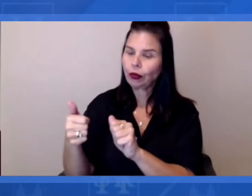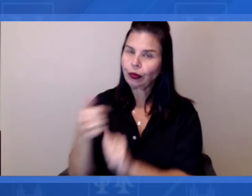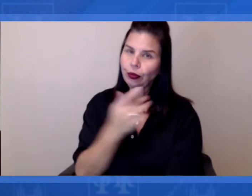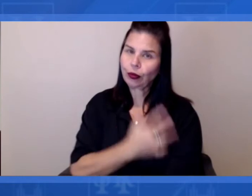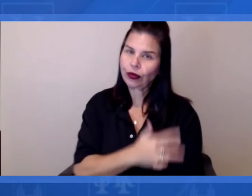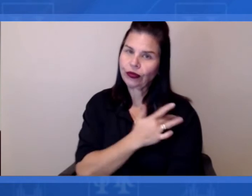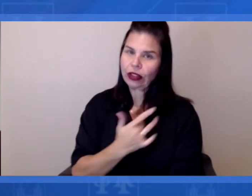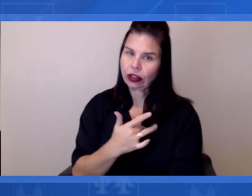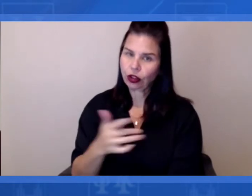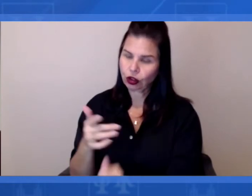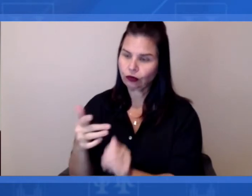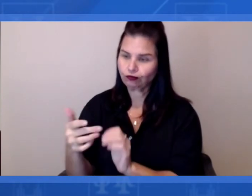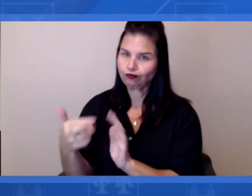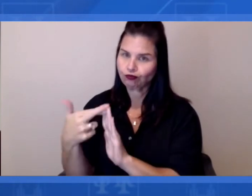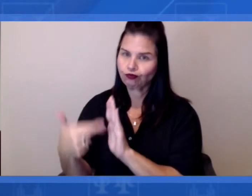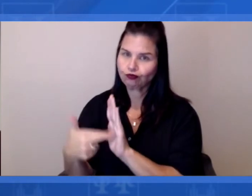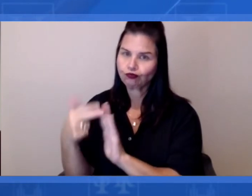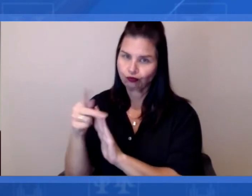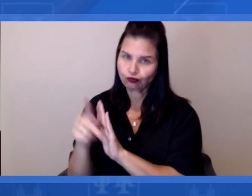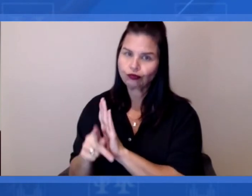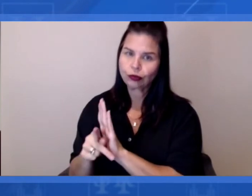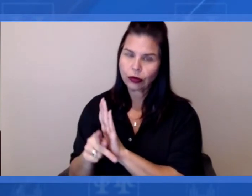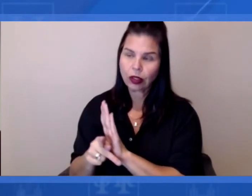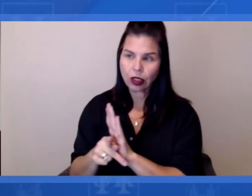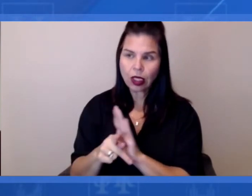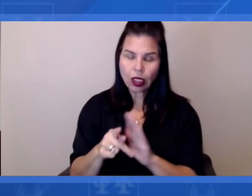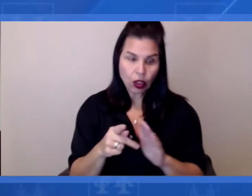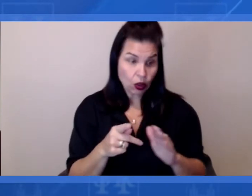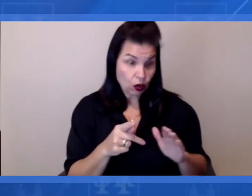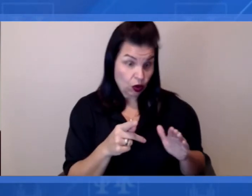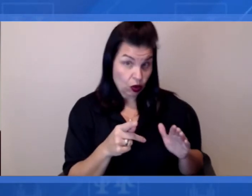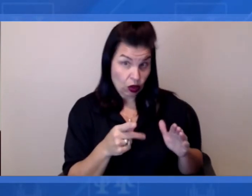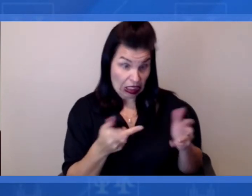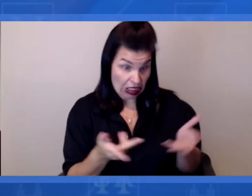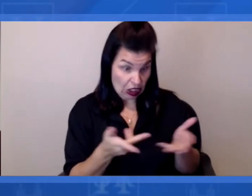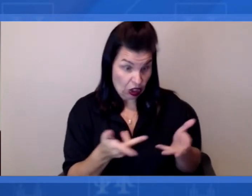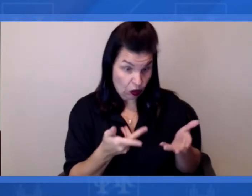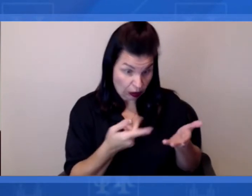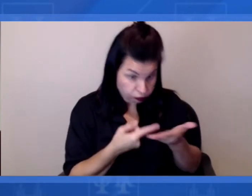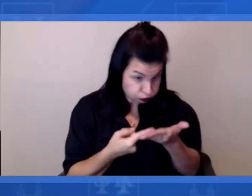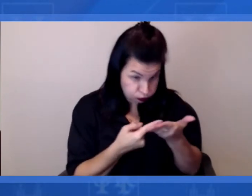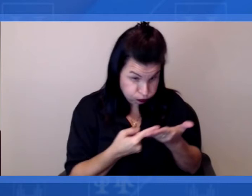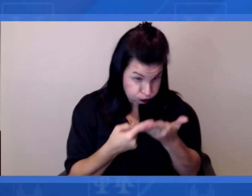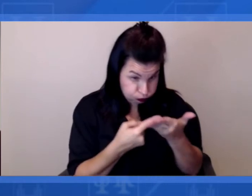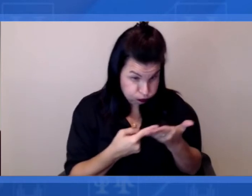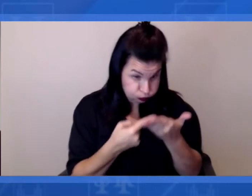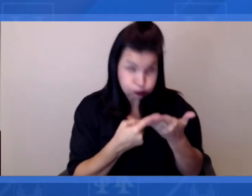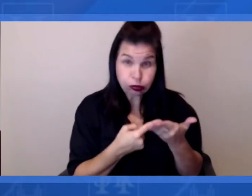work closely with our colleagues in public health services and the